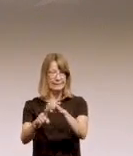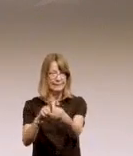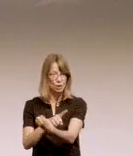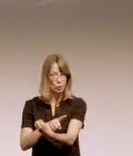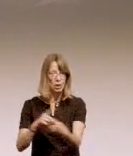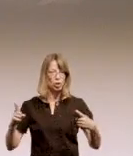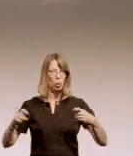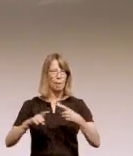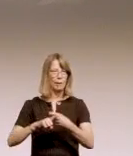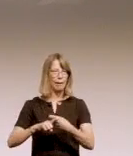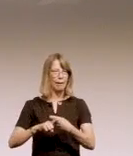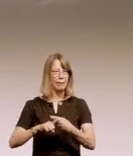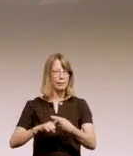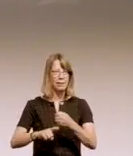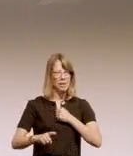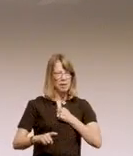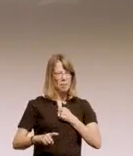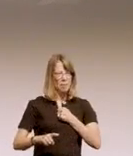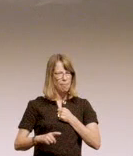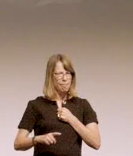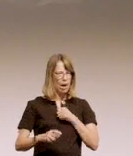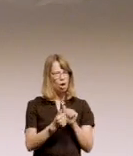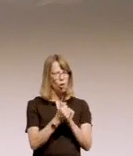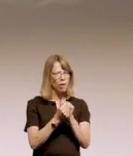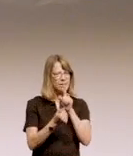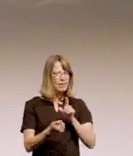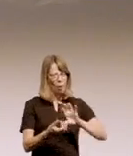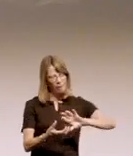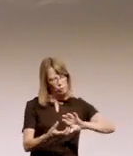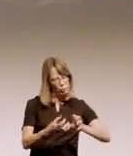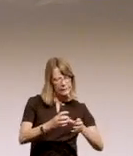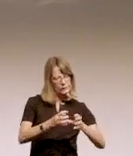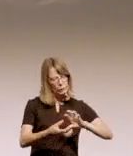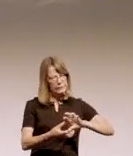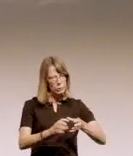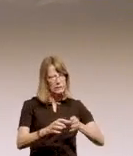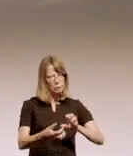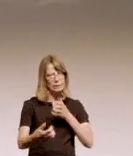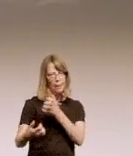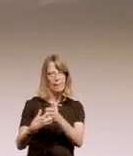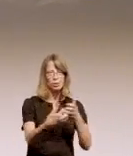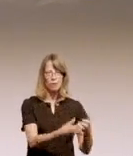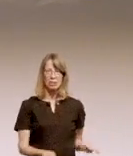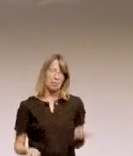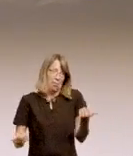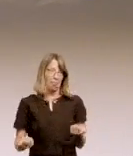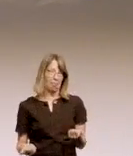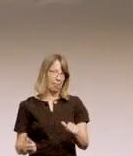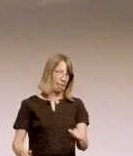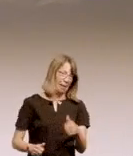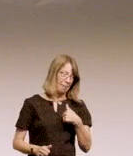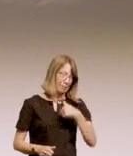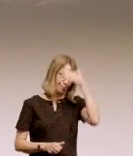my colleagues was like, nah, if you just twist it this way and solve it to this equation, you get a fully blown persona. I still didn't understand it.